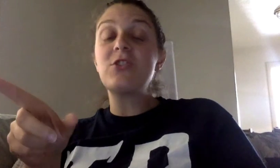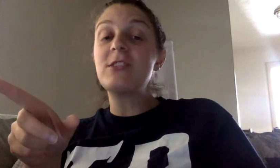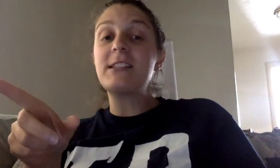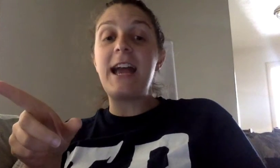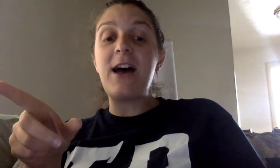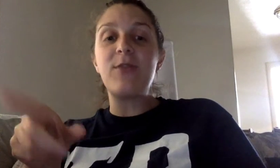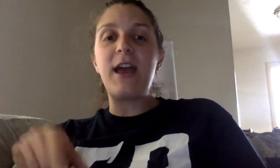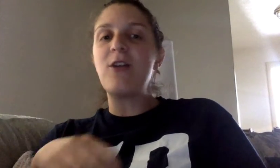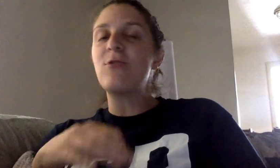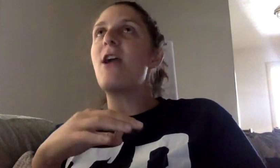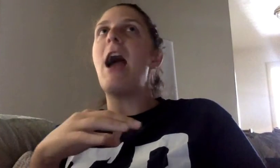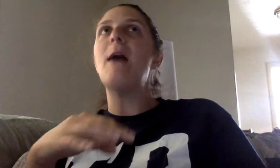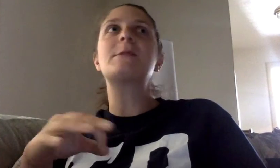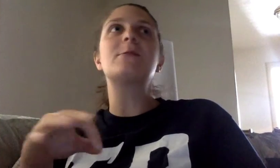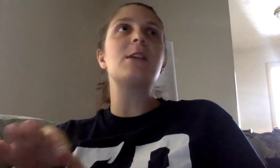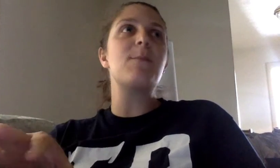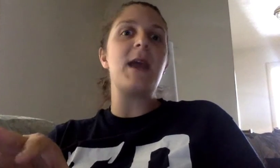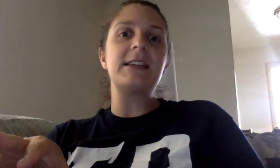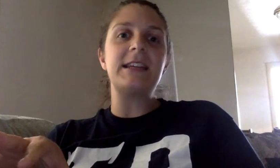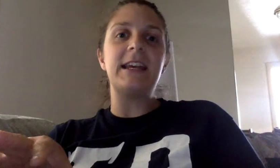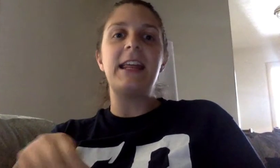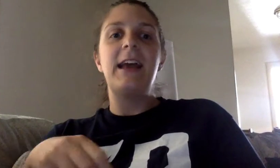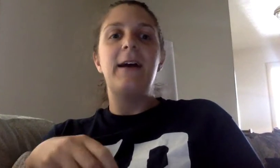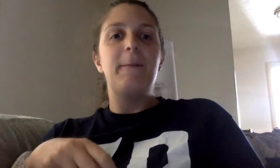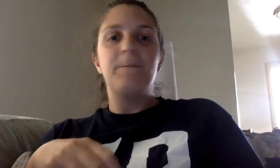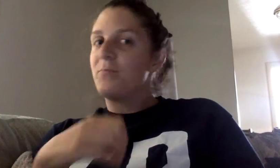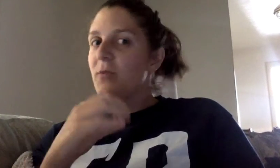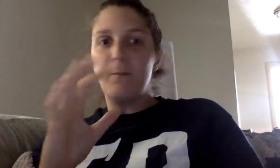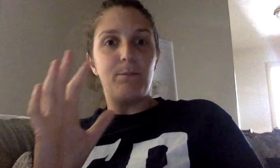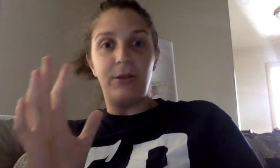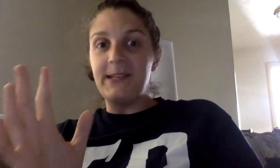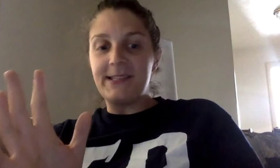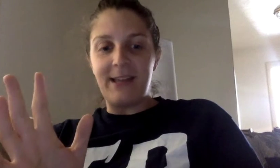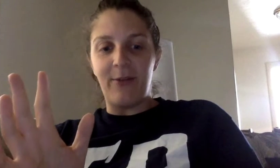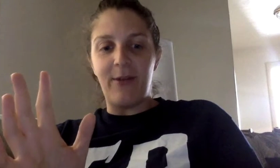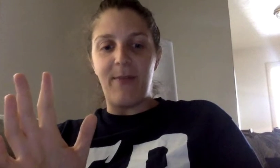is down there, they're absolutely amazing, please tell them that.